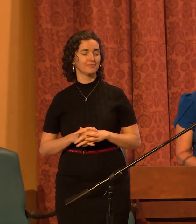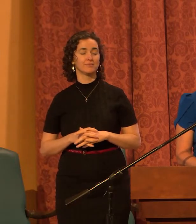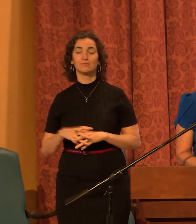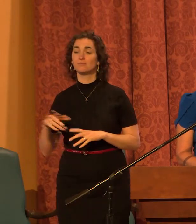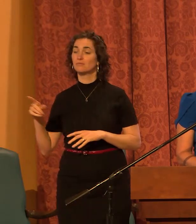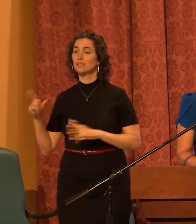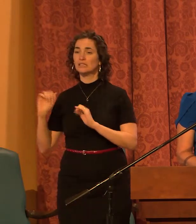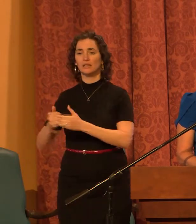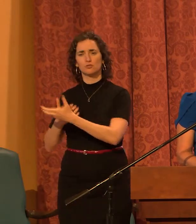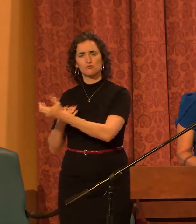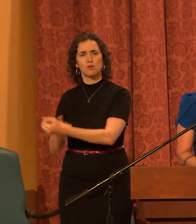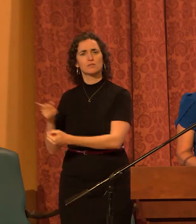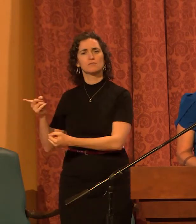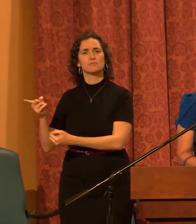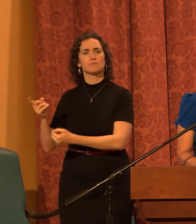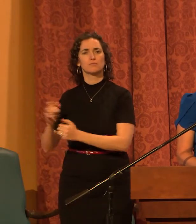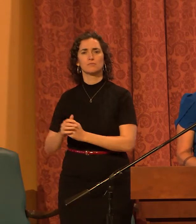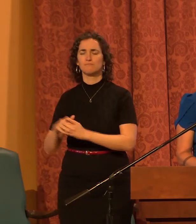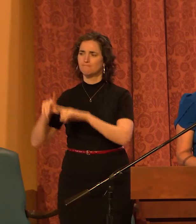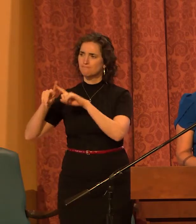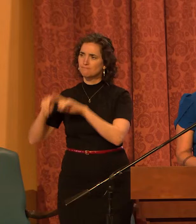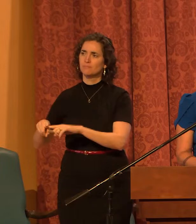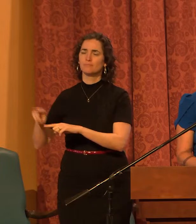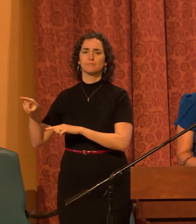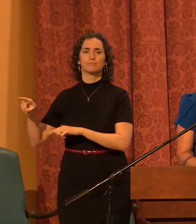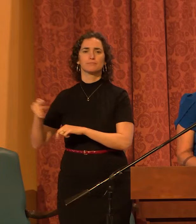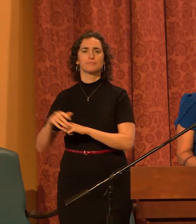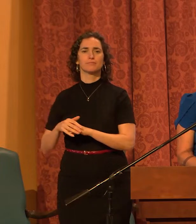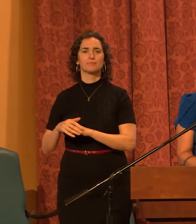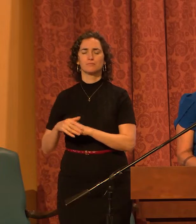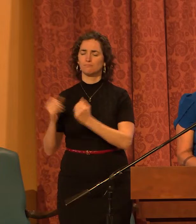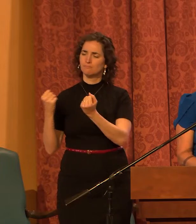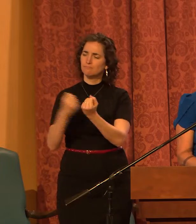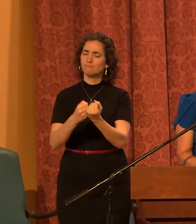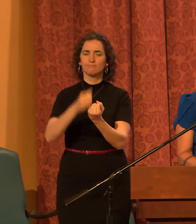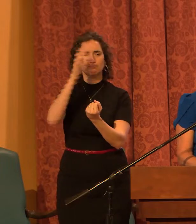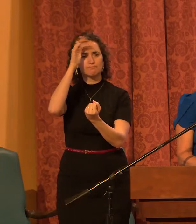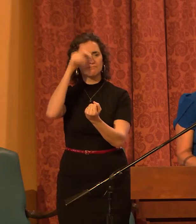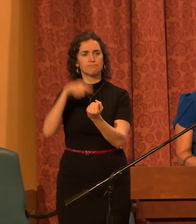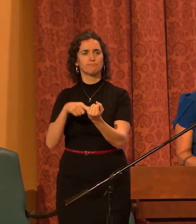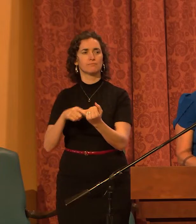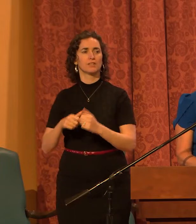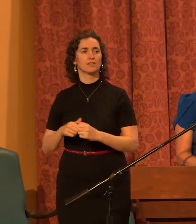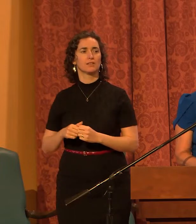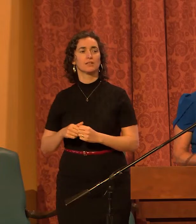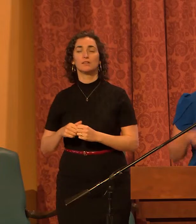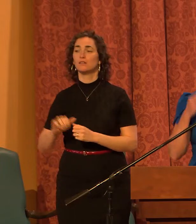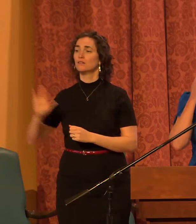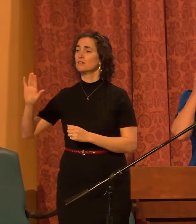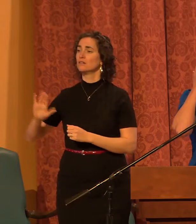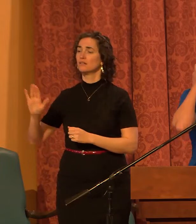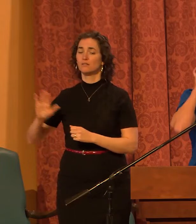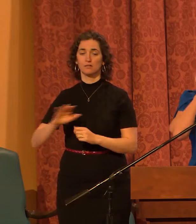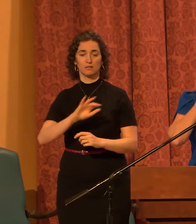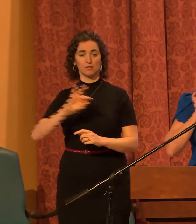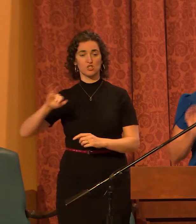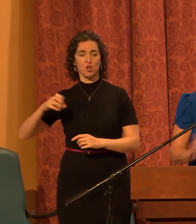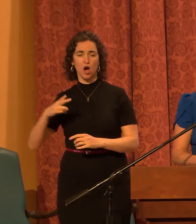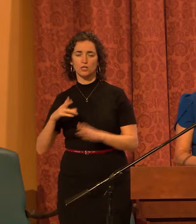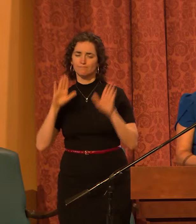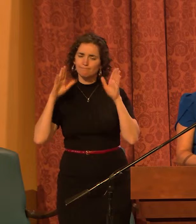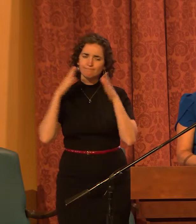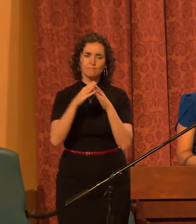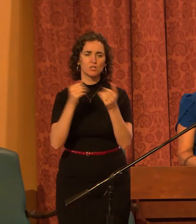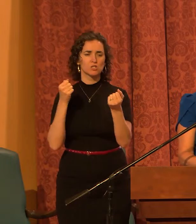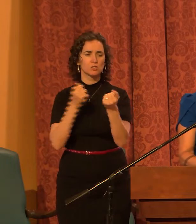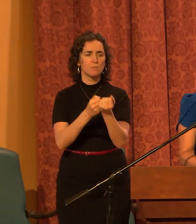He's dependable, reliable, loyal. The kind of devotion Josh showed to